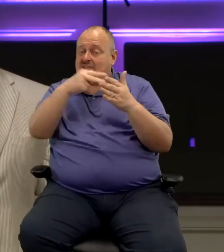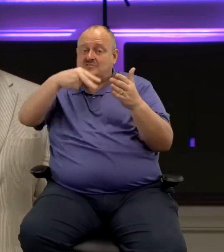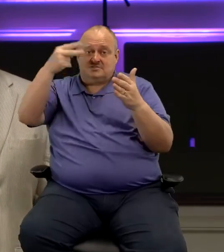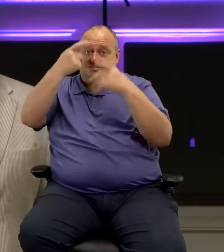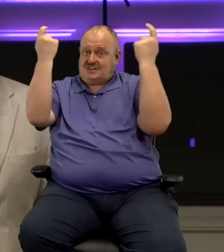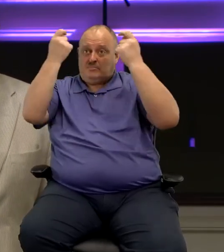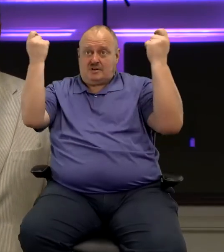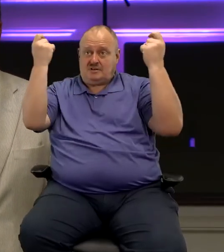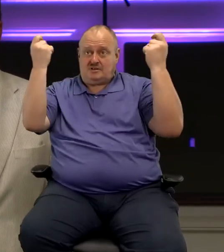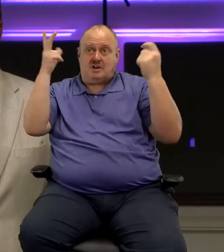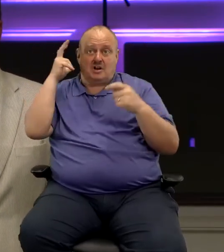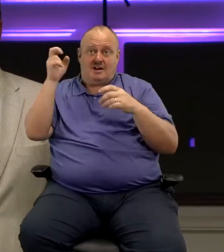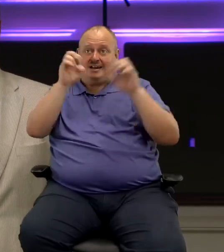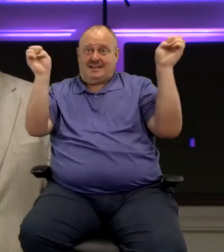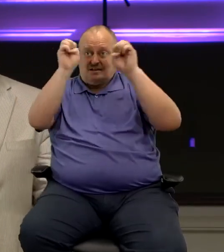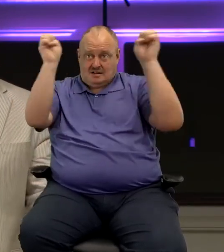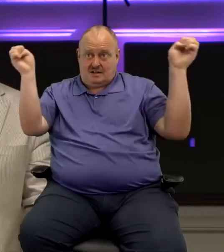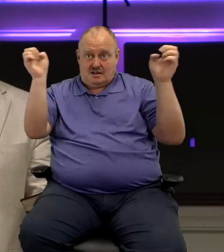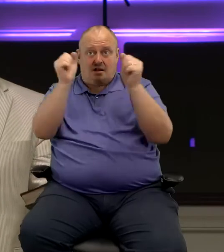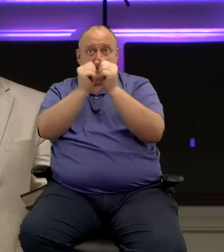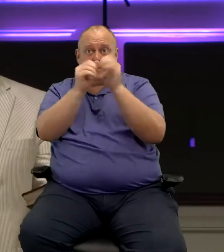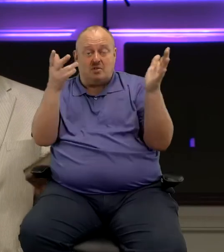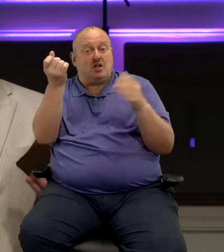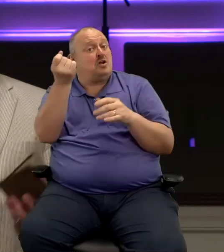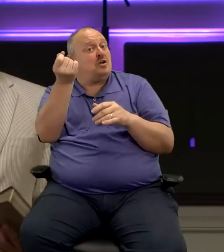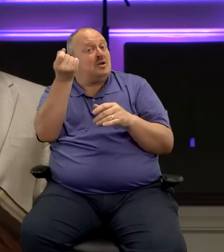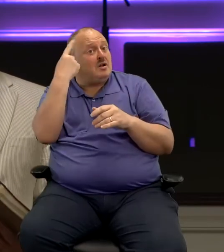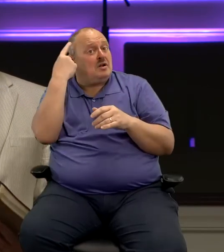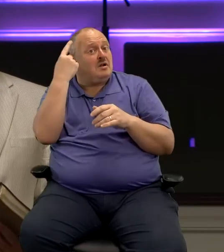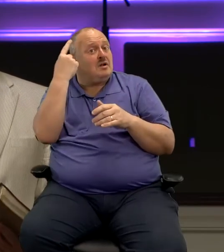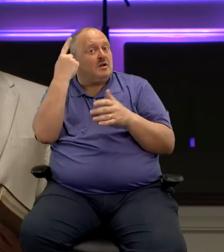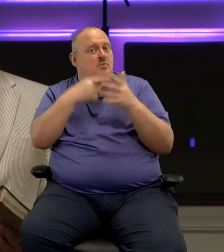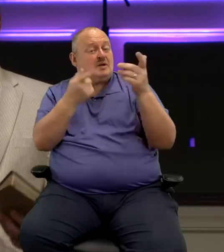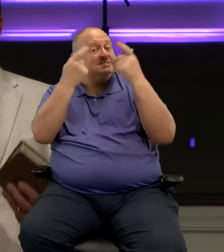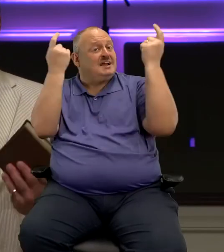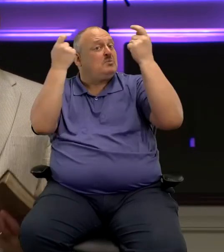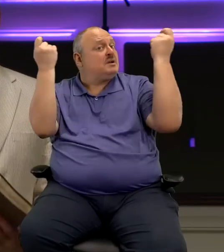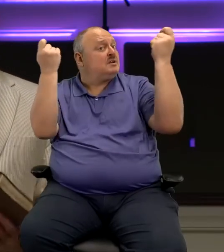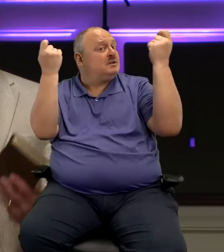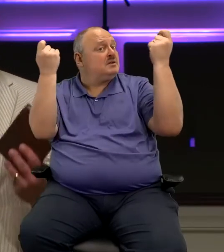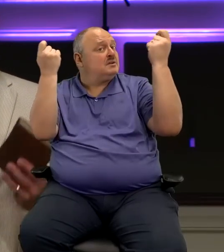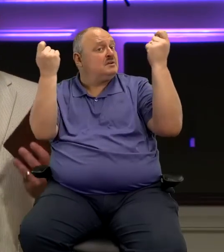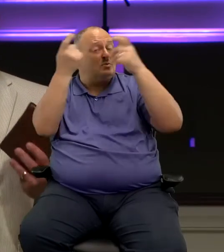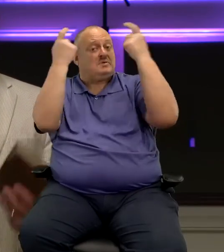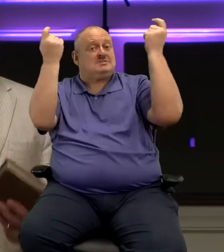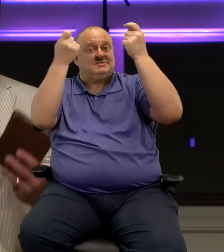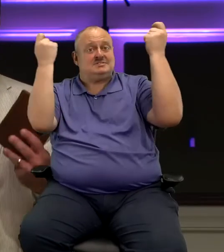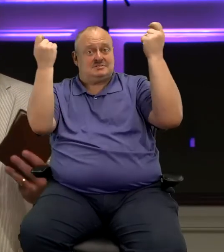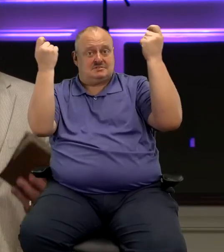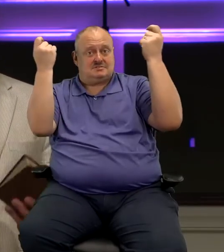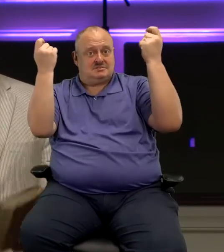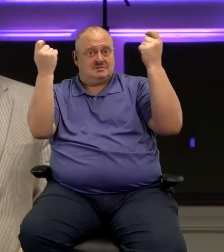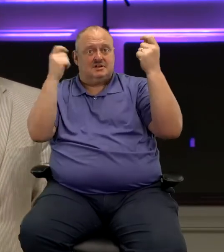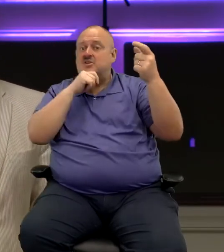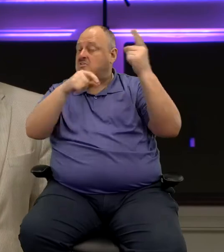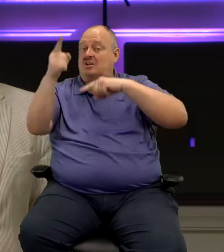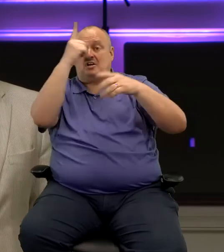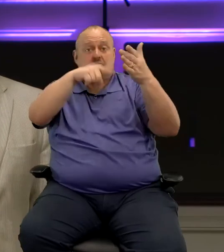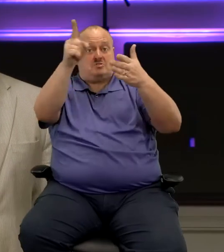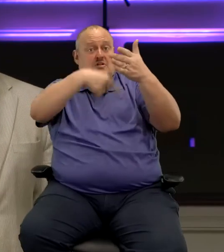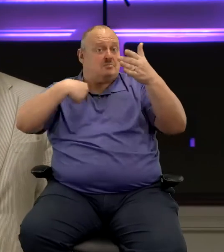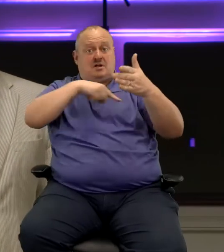what we refer to as Easter without realizing what we're celebrating. That we're celebrating that he did not come to condemn us, which